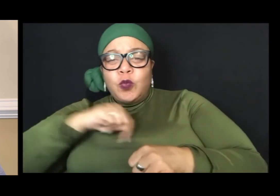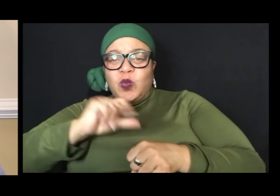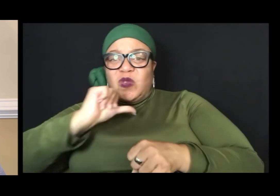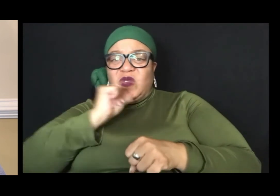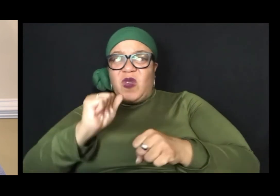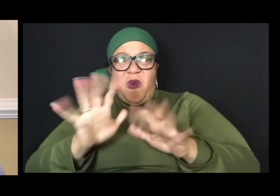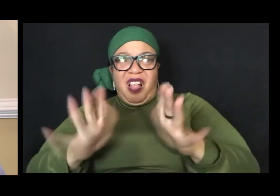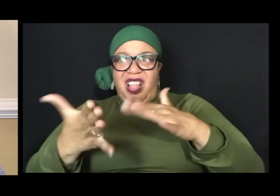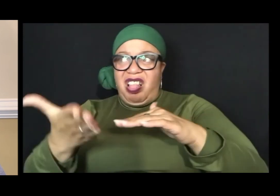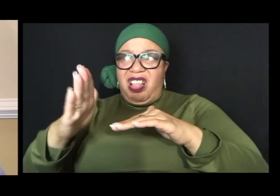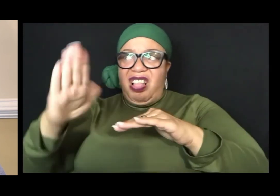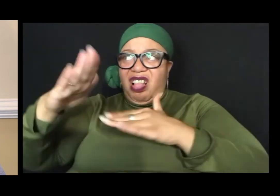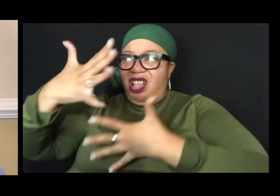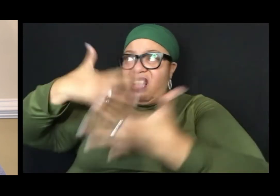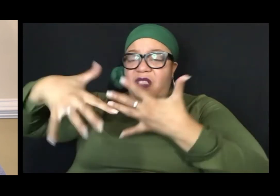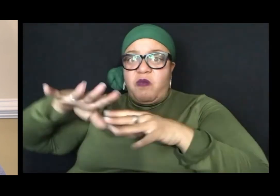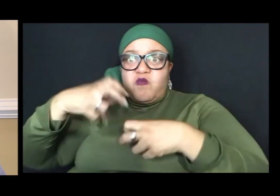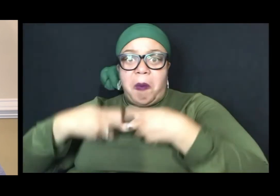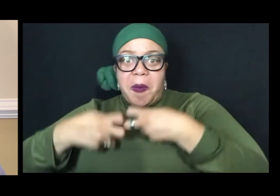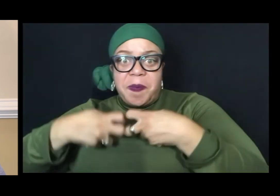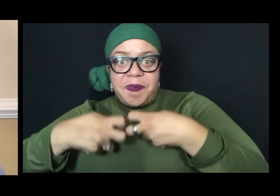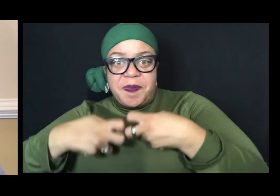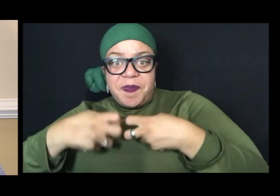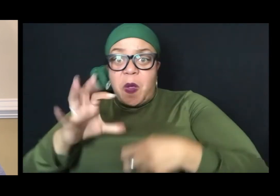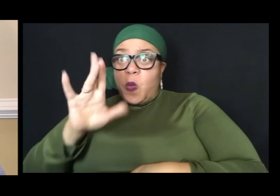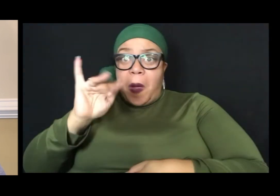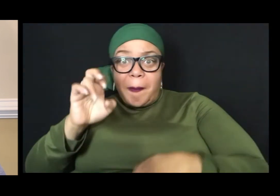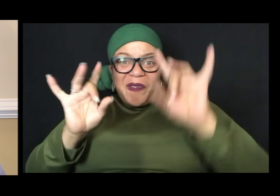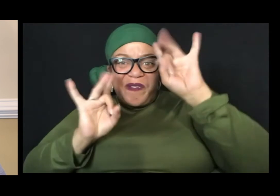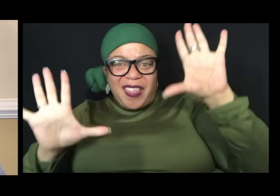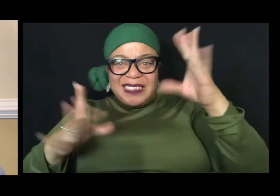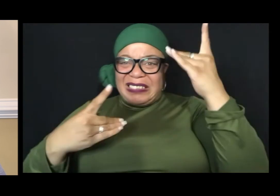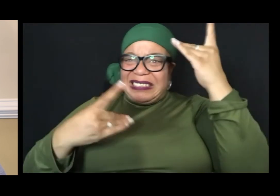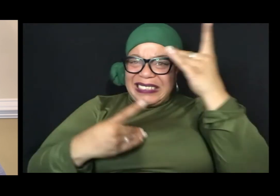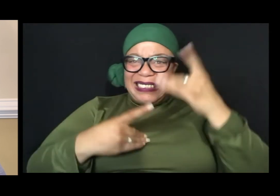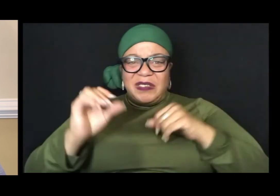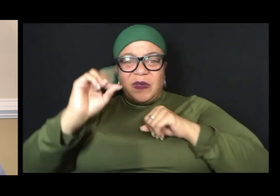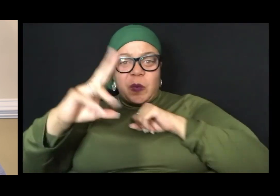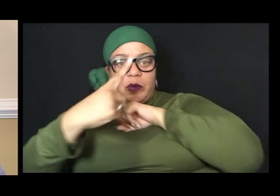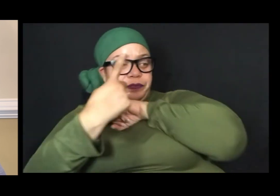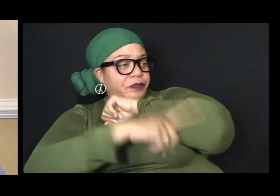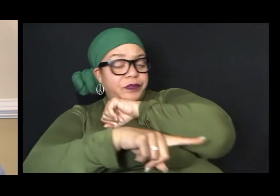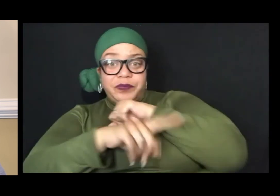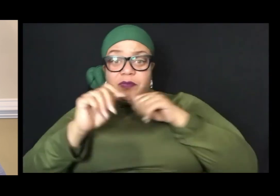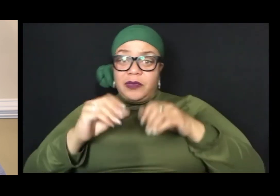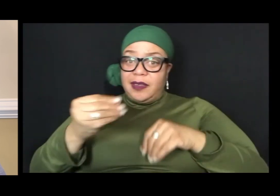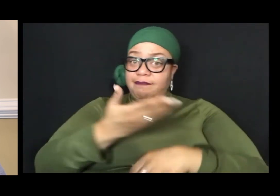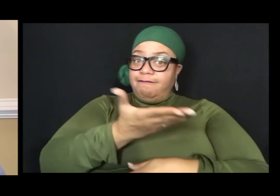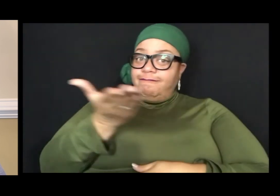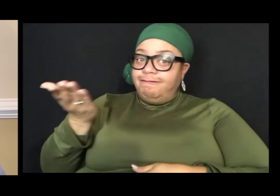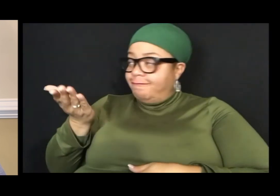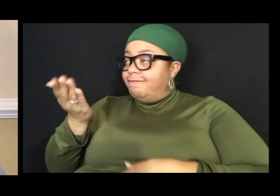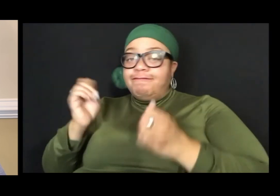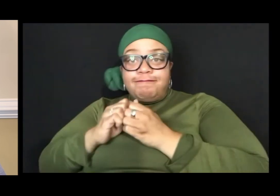social issues like crime or violence or disease or delinquency and the like with Black and brown